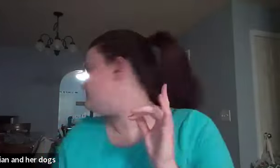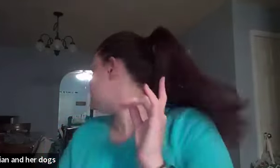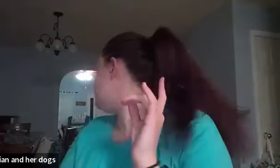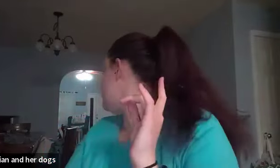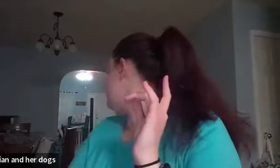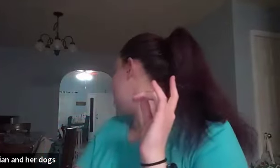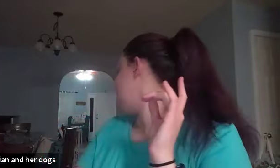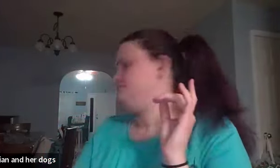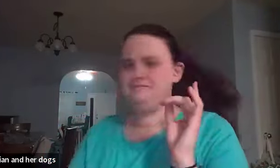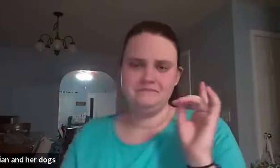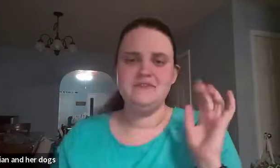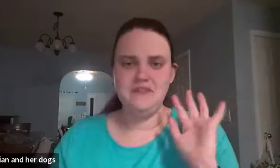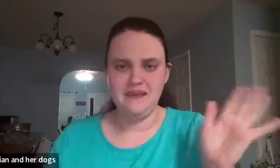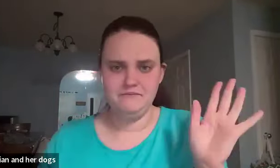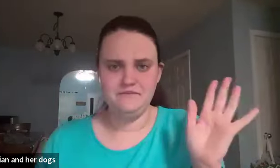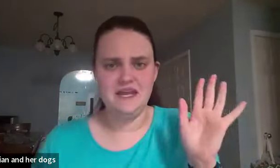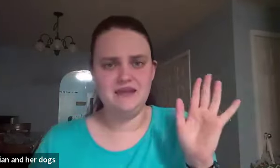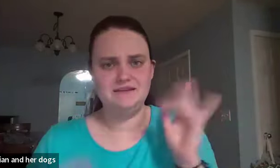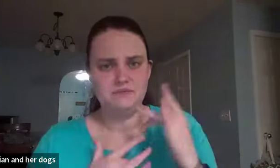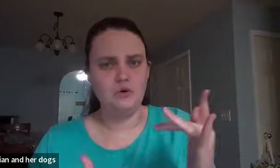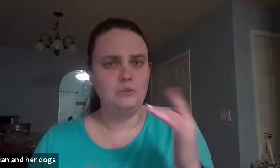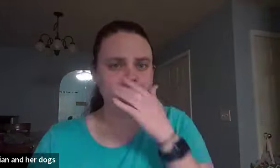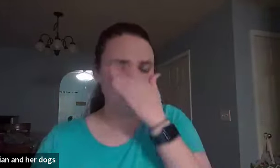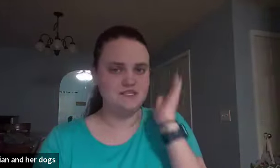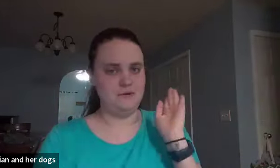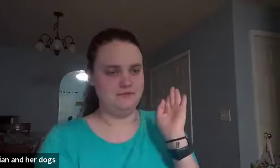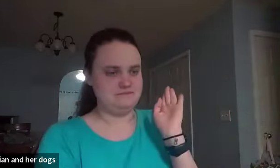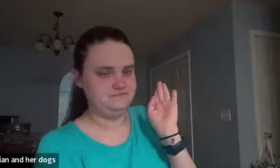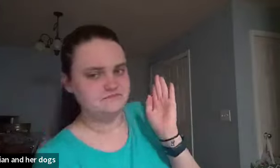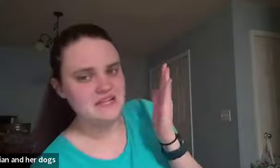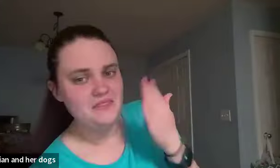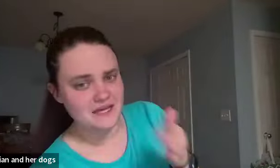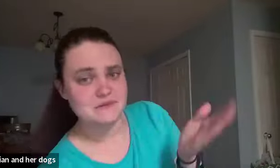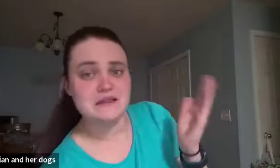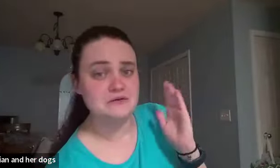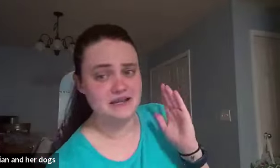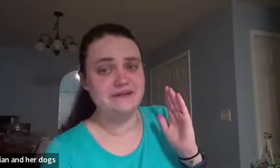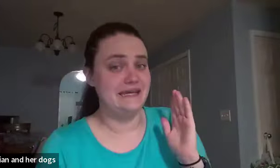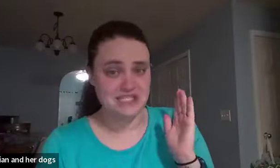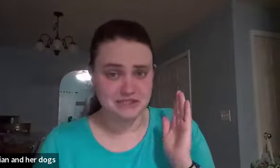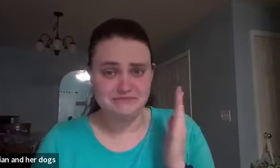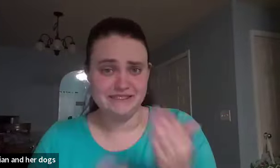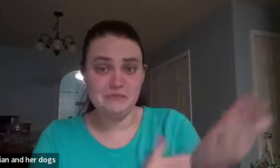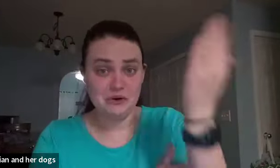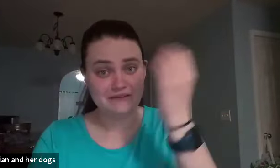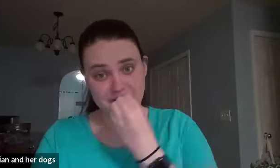of a different thing than typical. So that's my little recommendation is morning